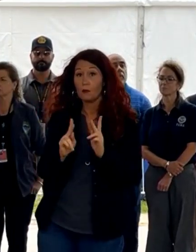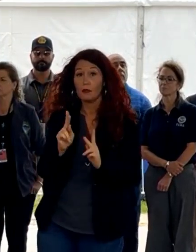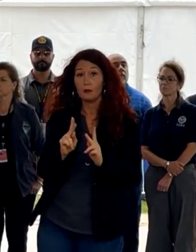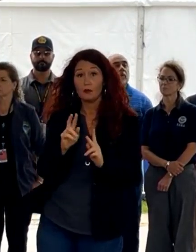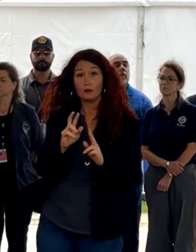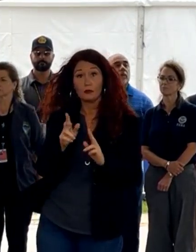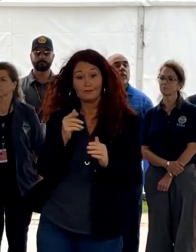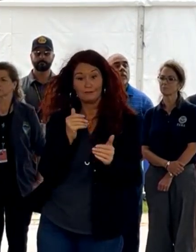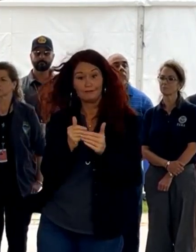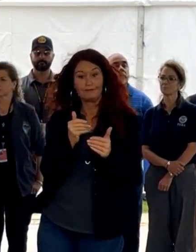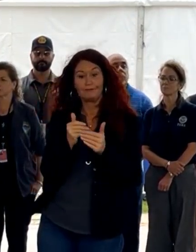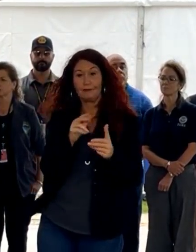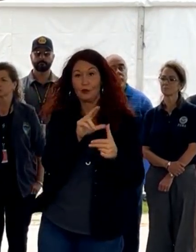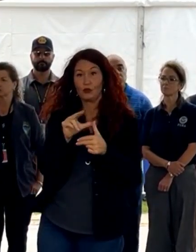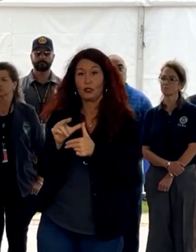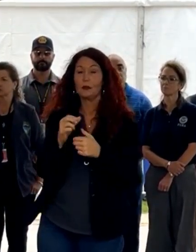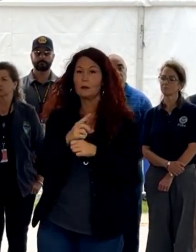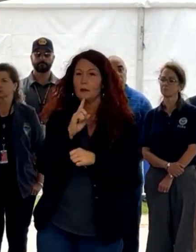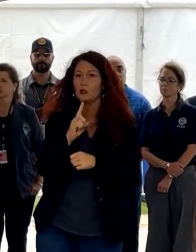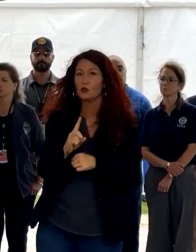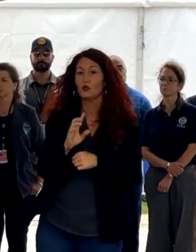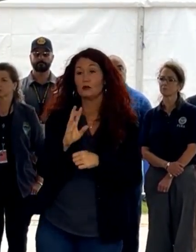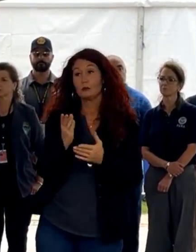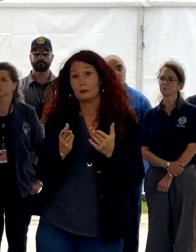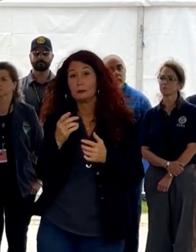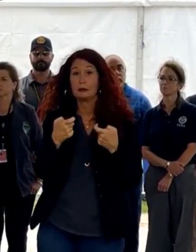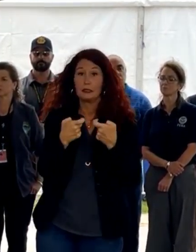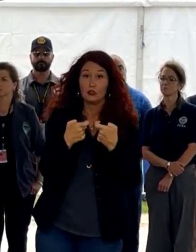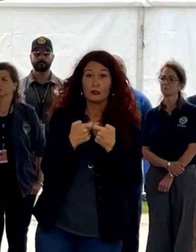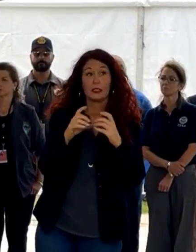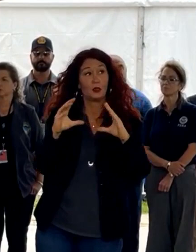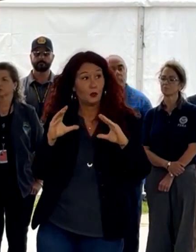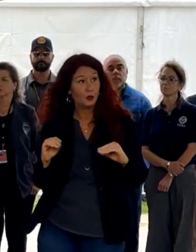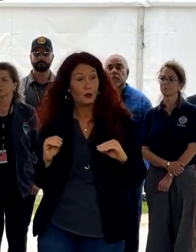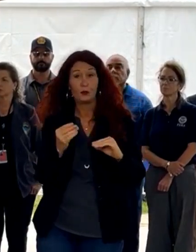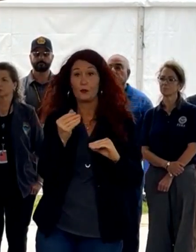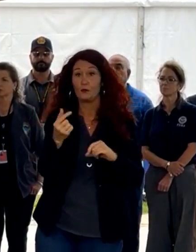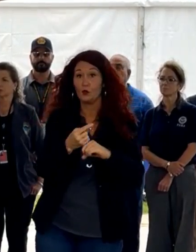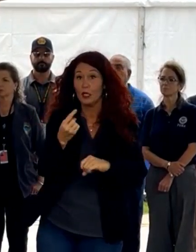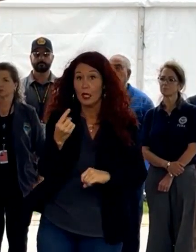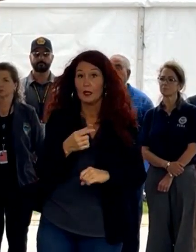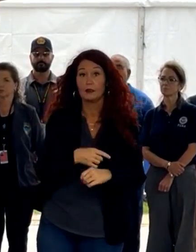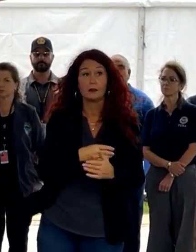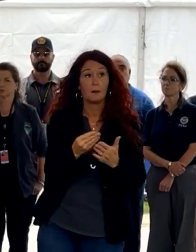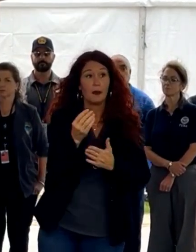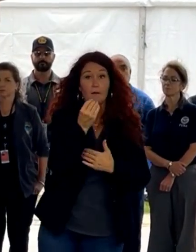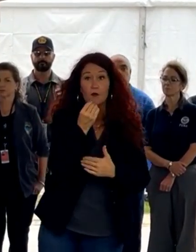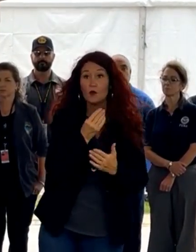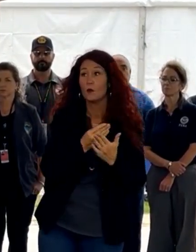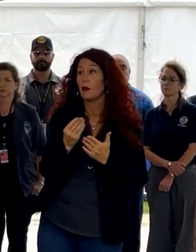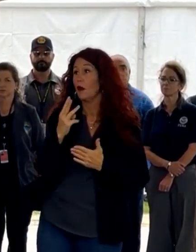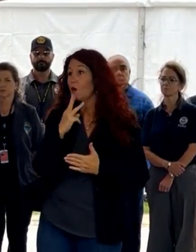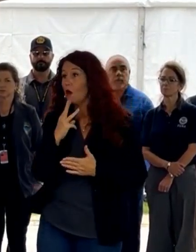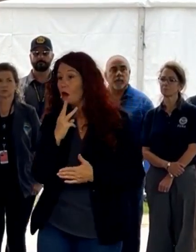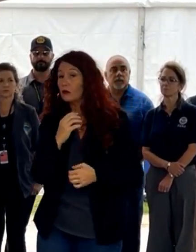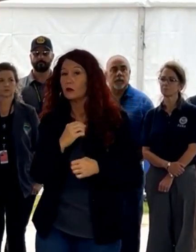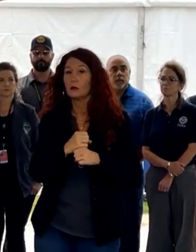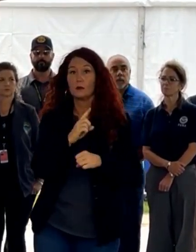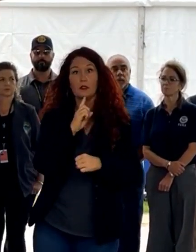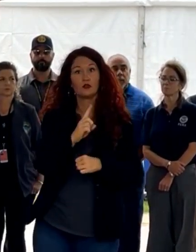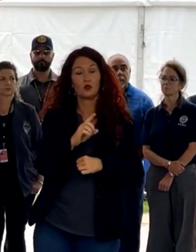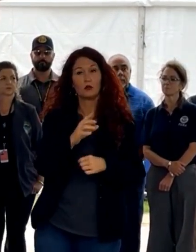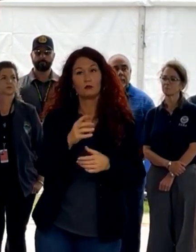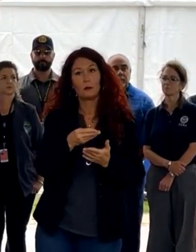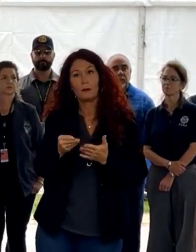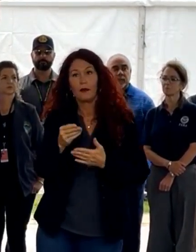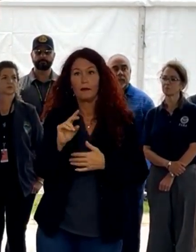few days. Have enough food, have enough water for each person in your family, including pets. Please stay tuned to